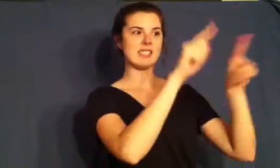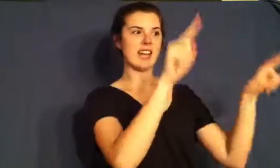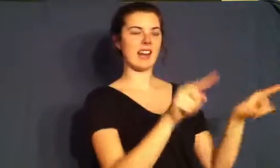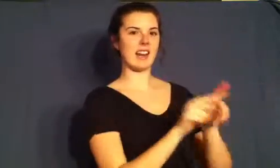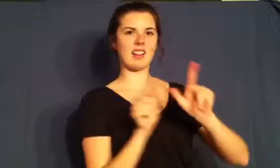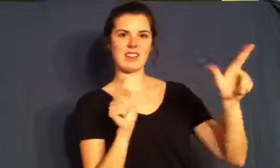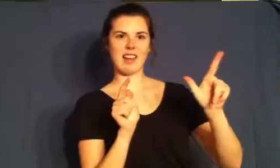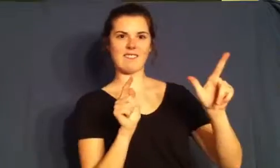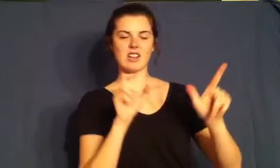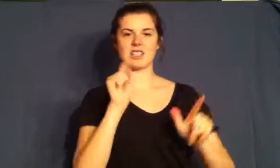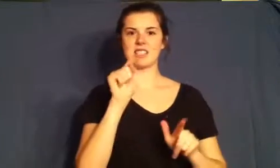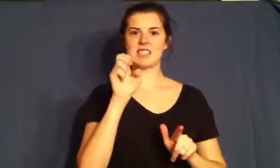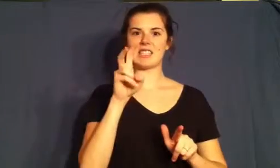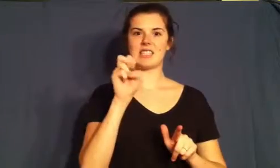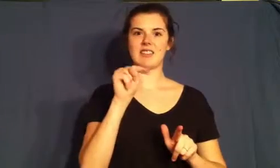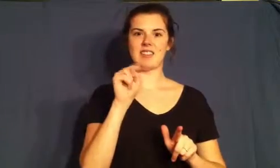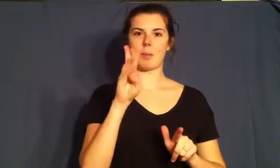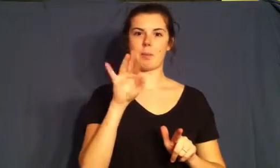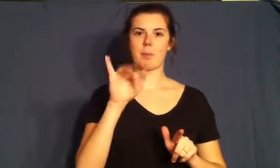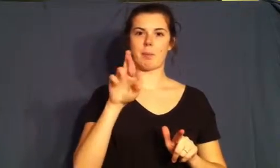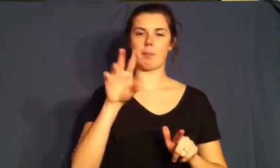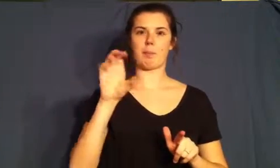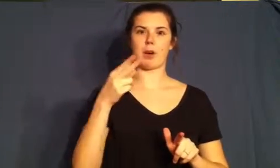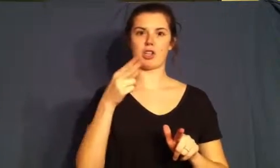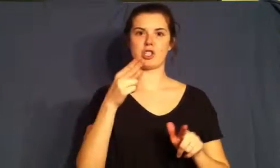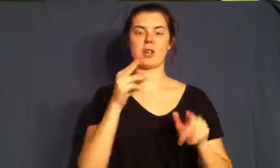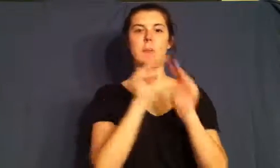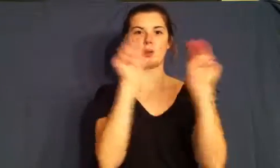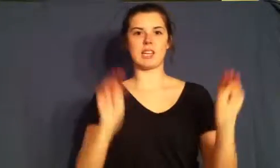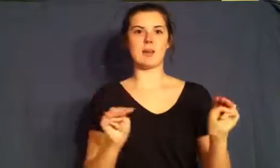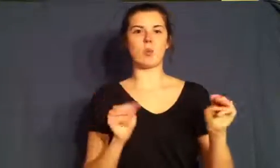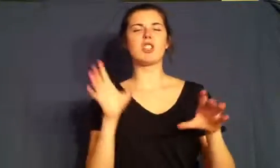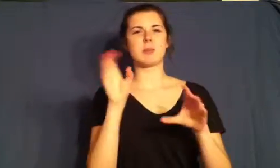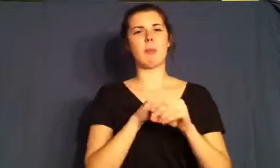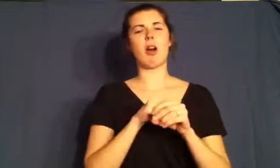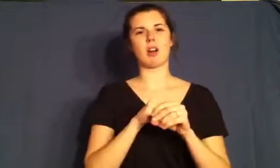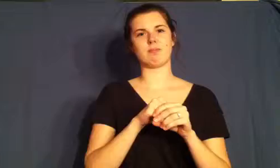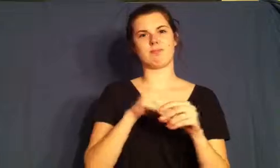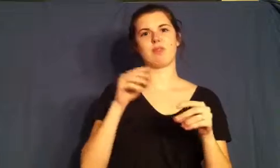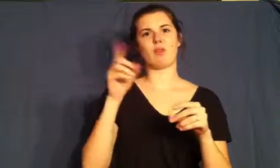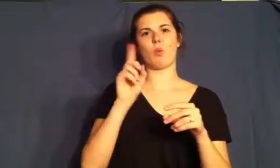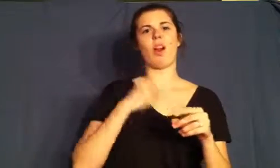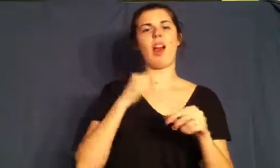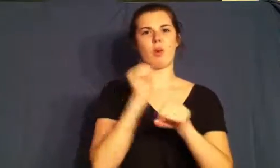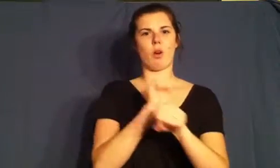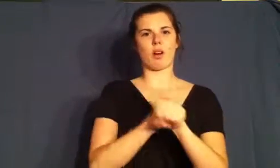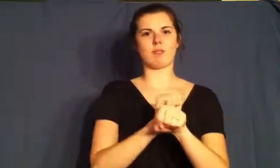Museum, which is part of Scripps Institution of Oceanography where I work. Don't take that left turn. There's a light there, but go